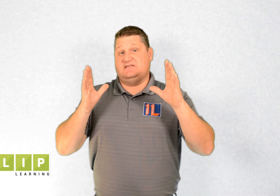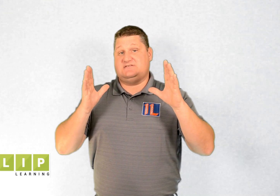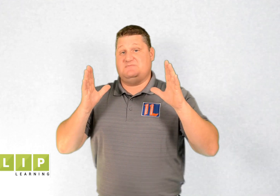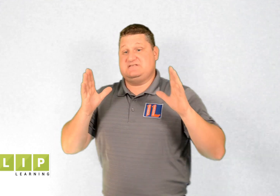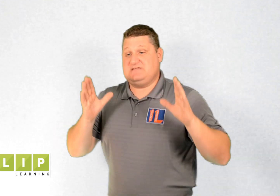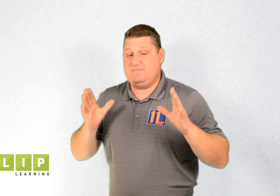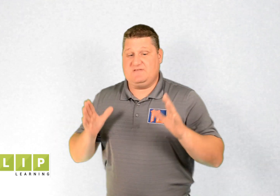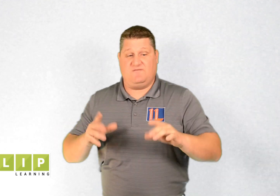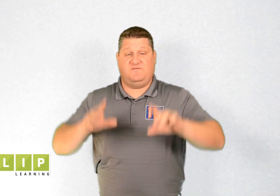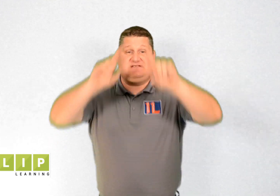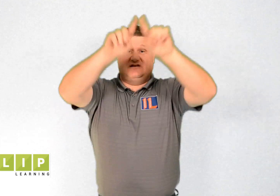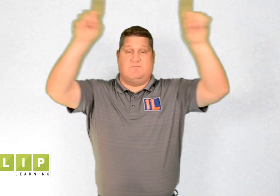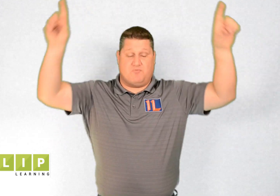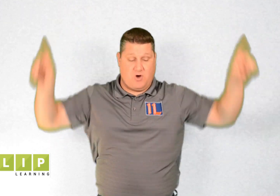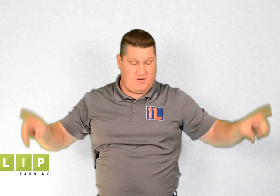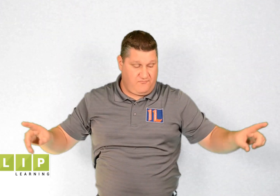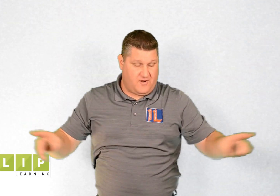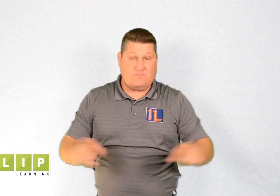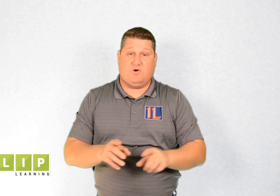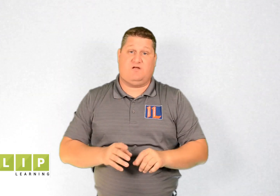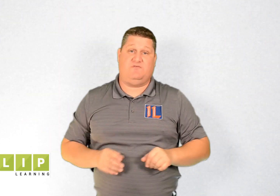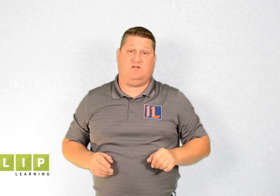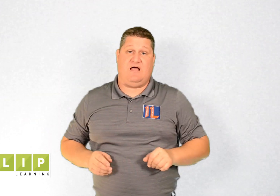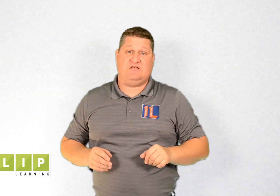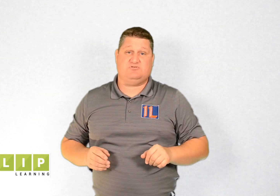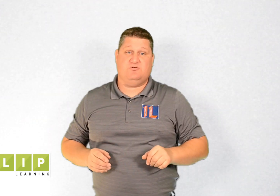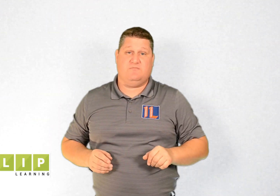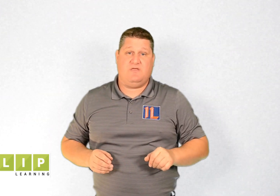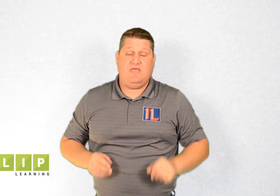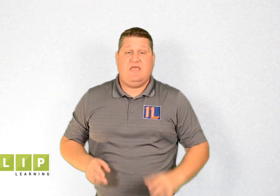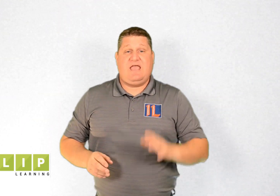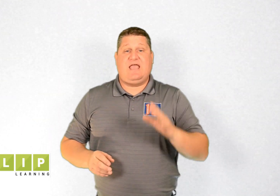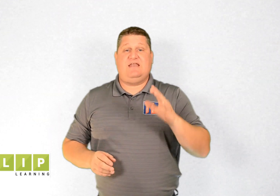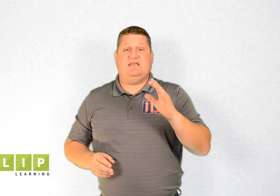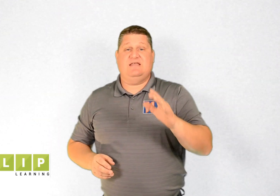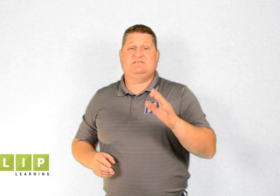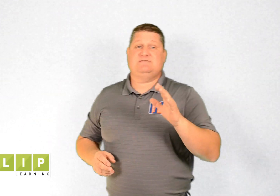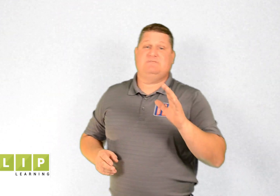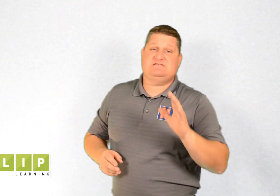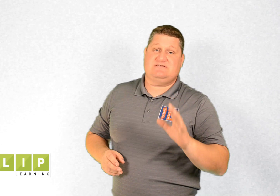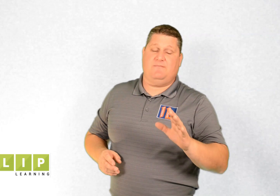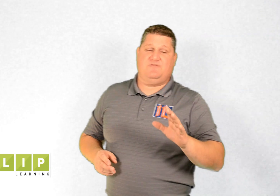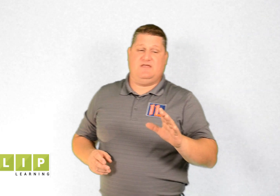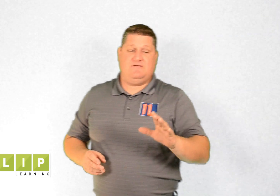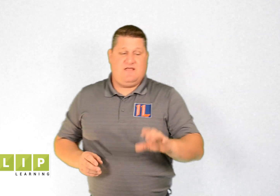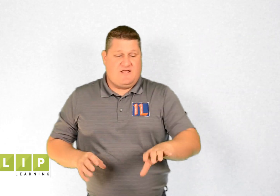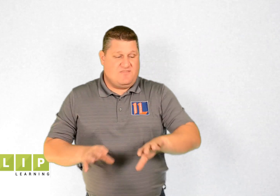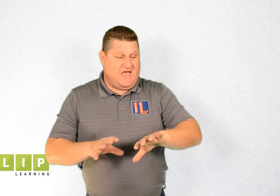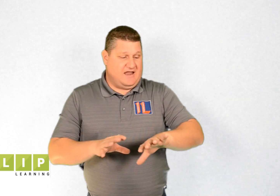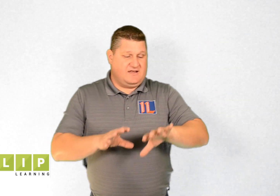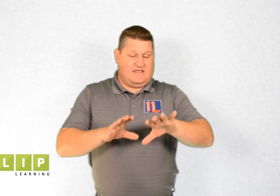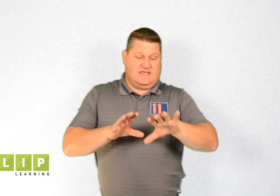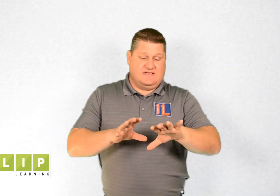to be something that fits in the broader framework of the classroom, and it needs to be something that